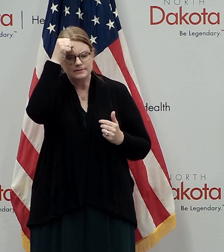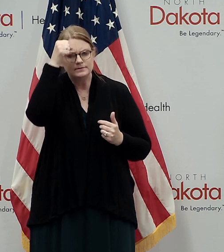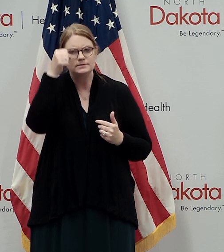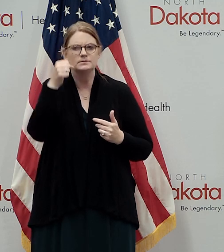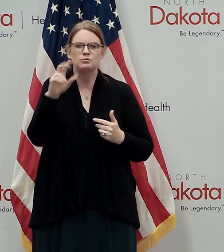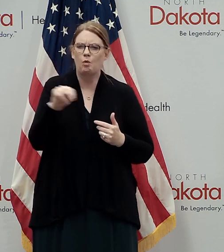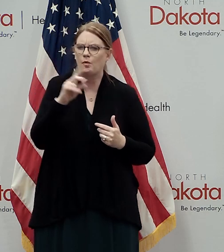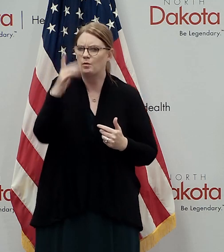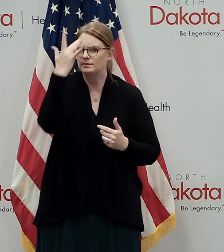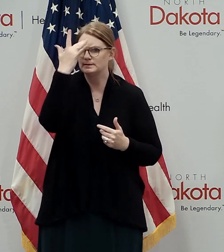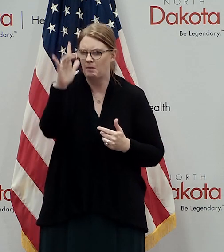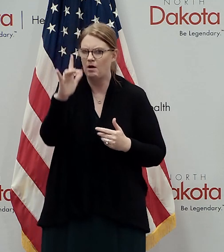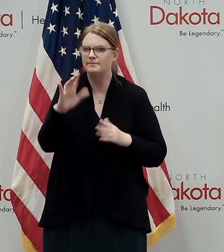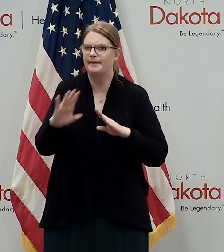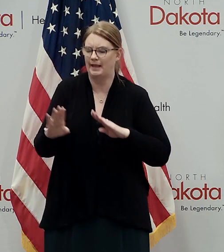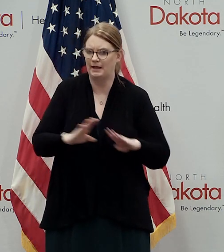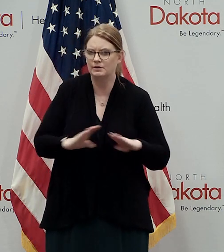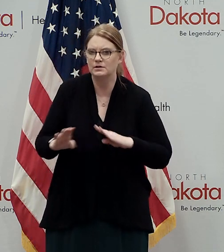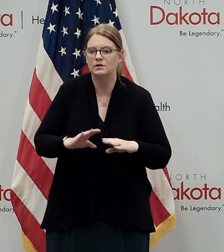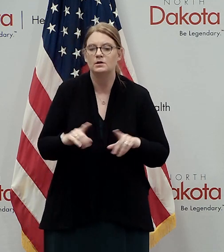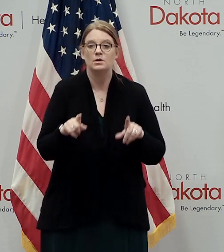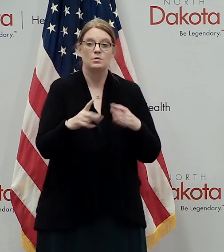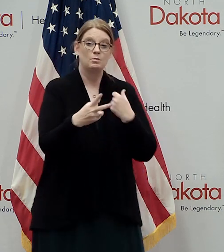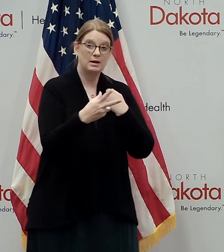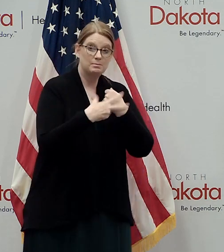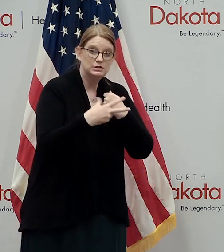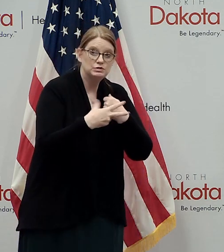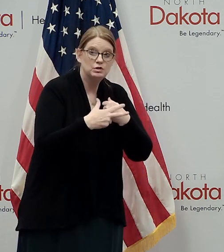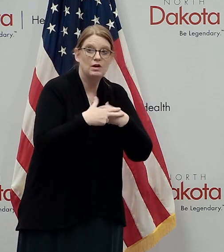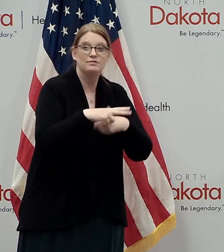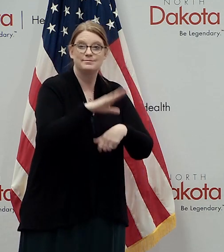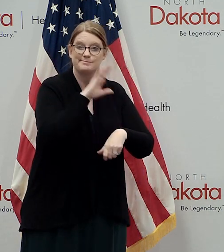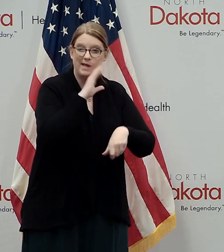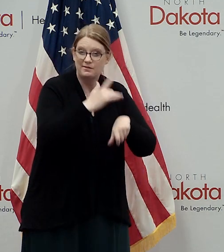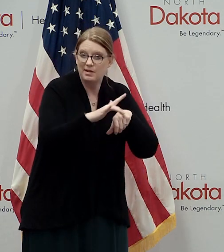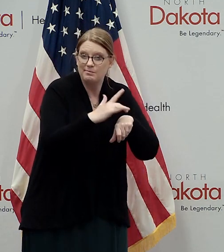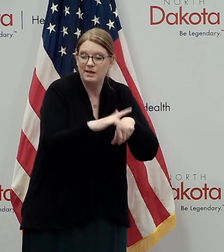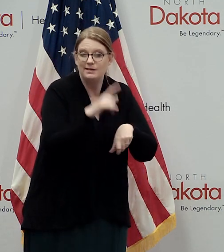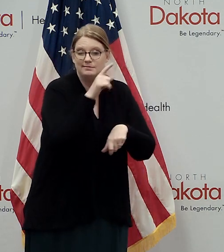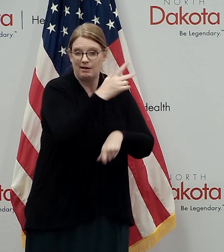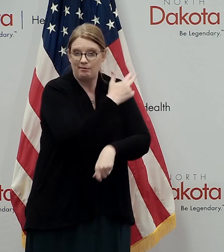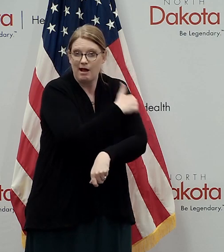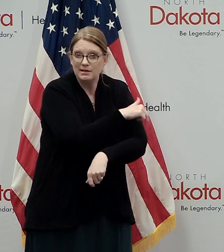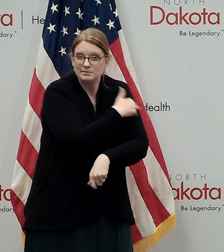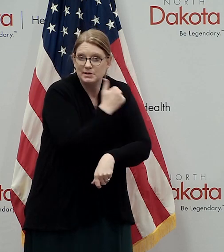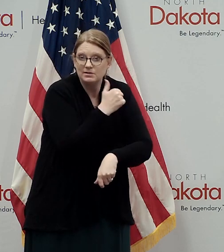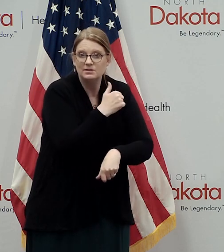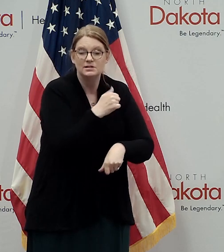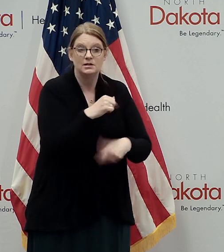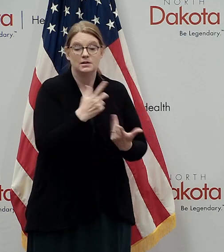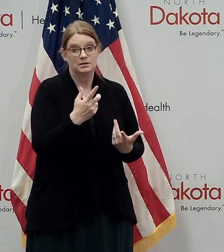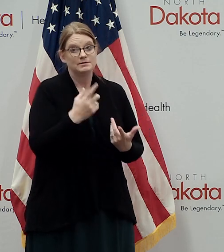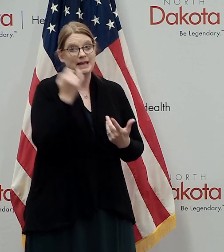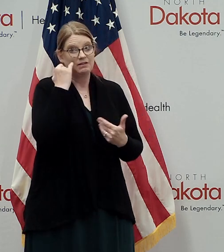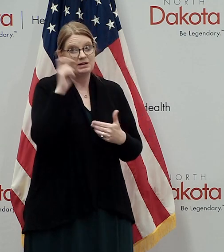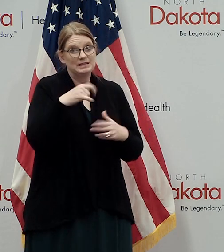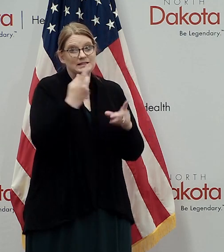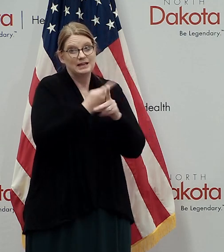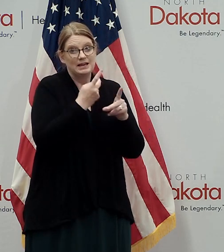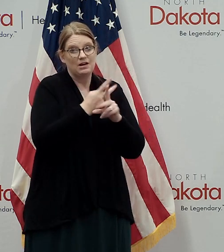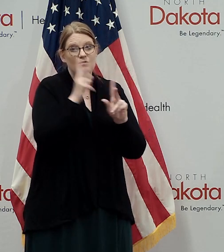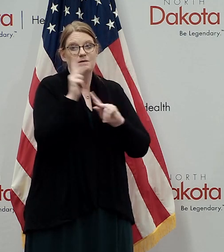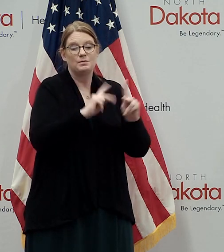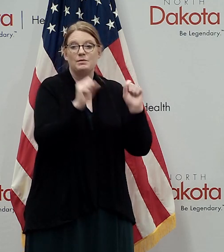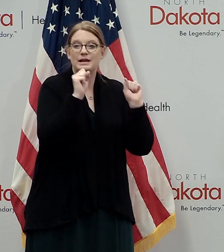smart. We're going to do that to preserve hospital capacity, to make sure that we could take care of people at the highest level, and we're going to work to